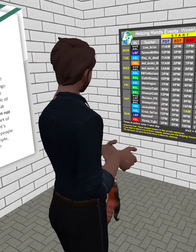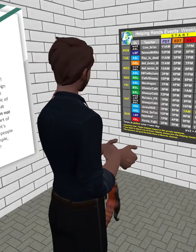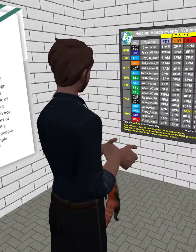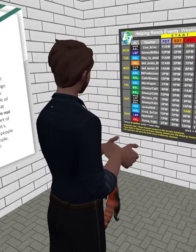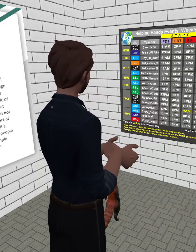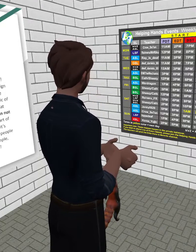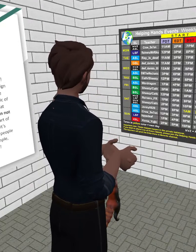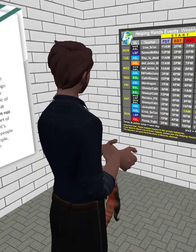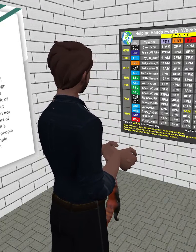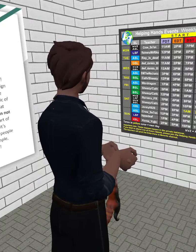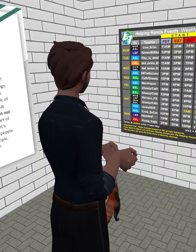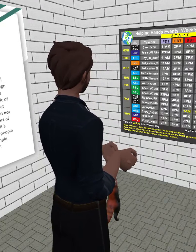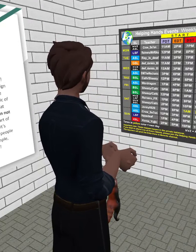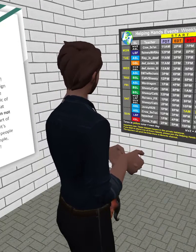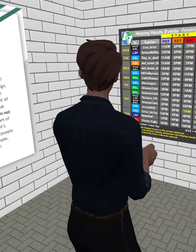Monday's going to be a problem for me.